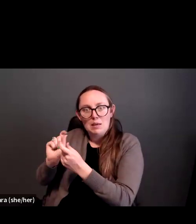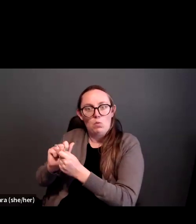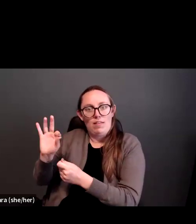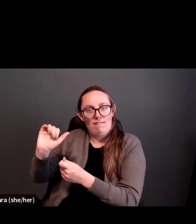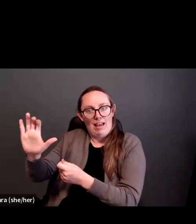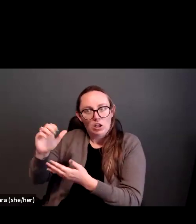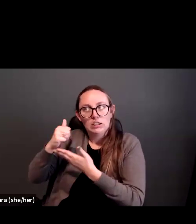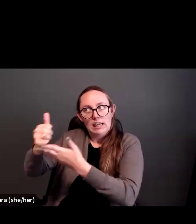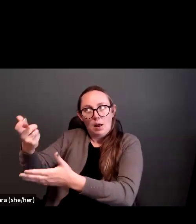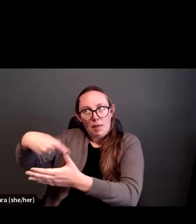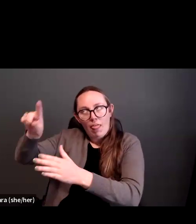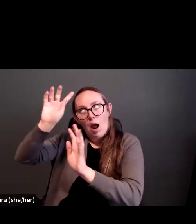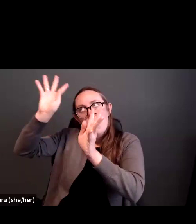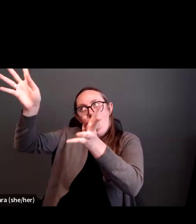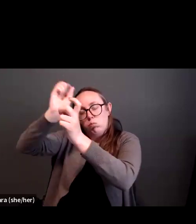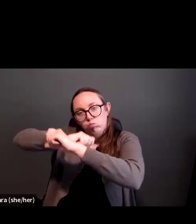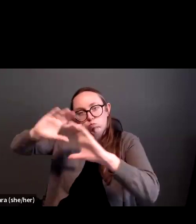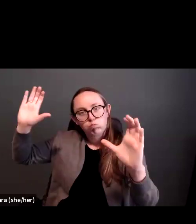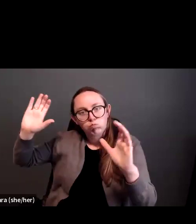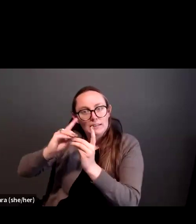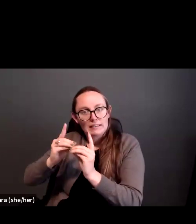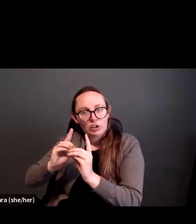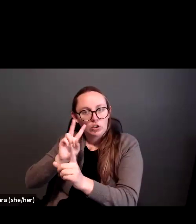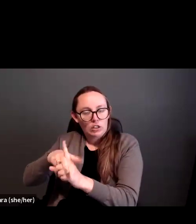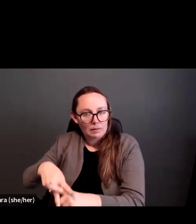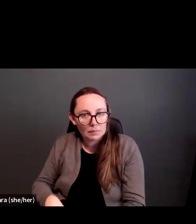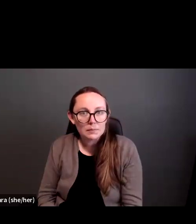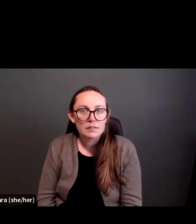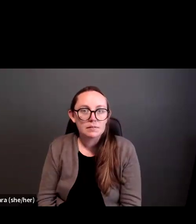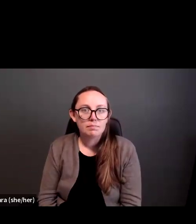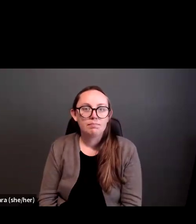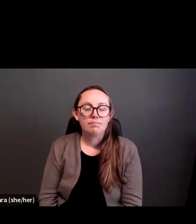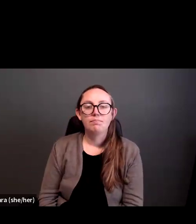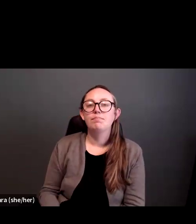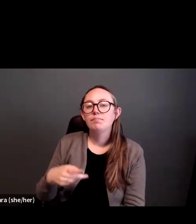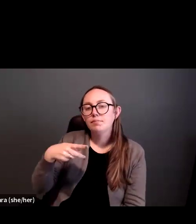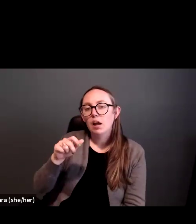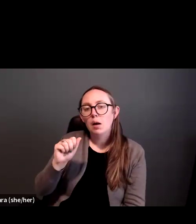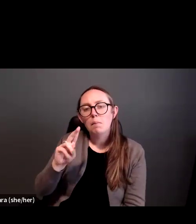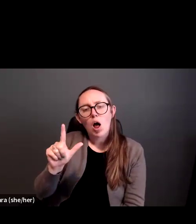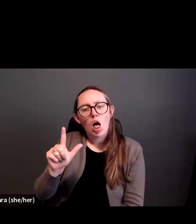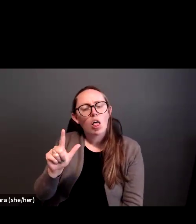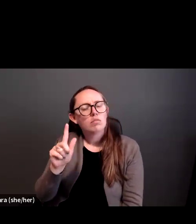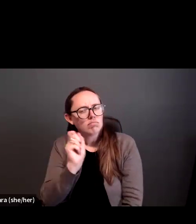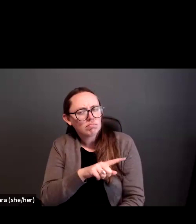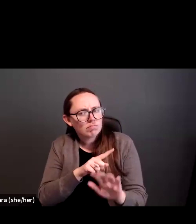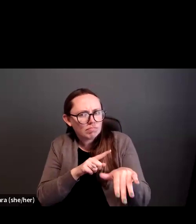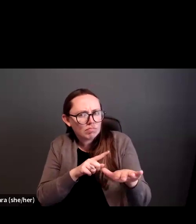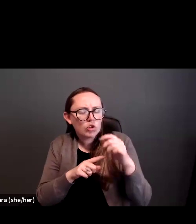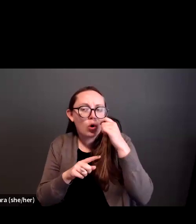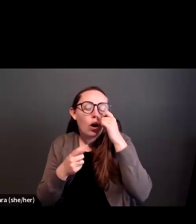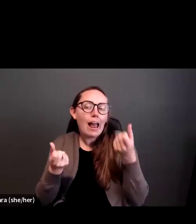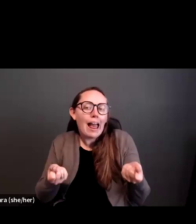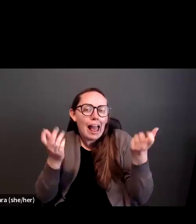ask, and you might have mentioned it and I might have missed it, but how many faculty would you say are giving these kinds